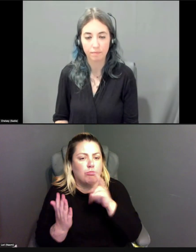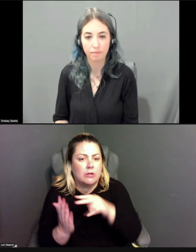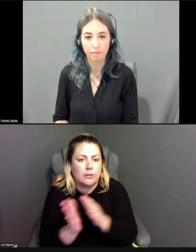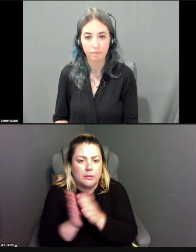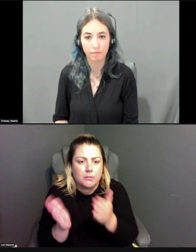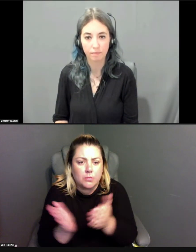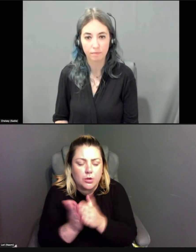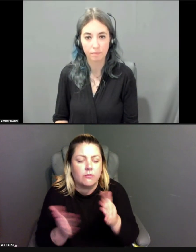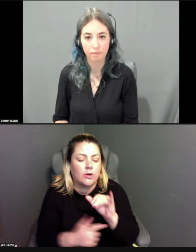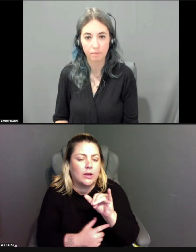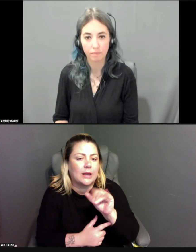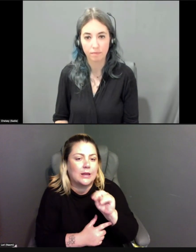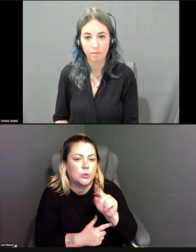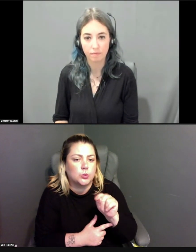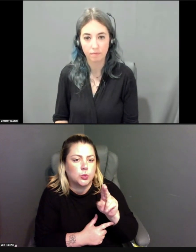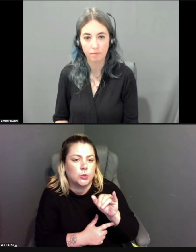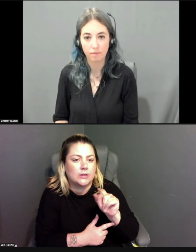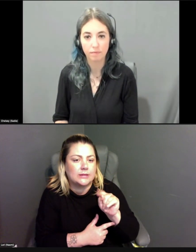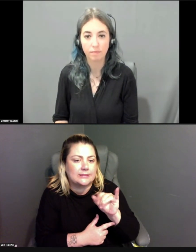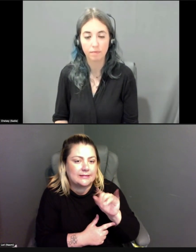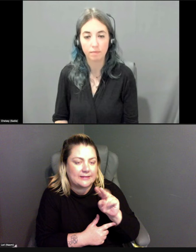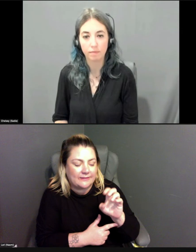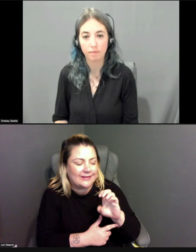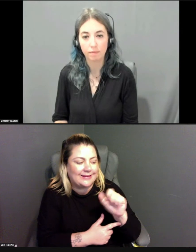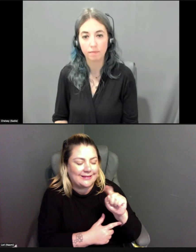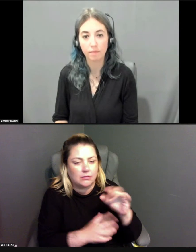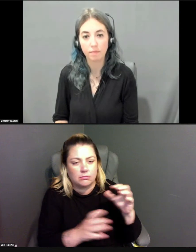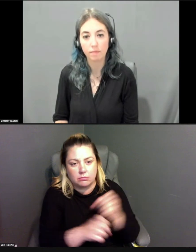eating, was how